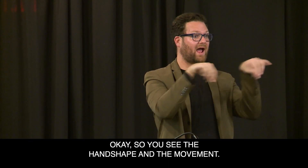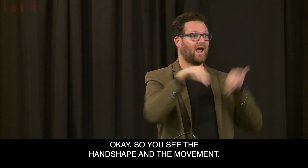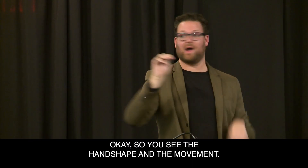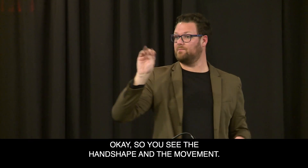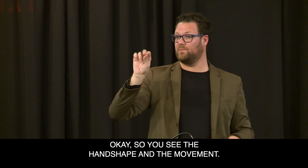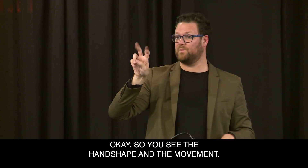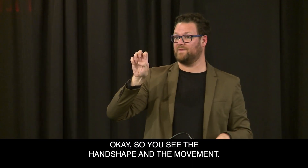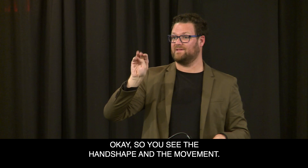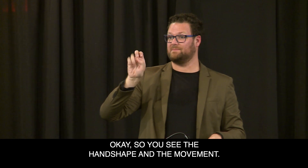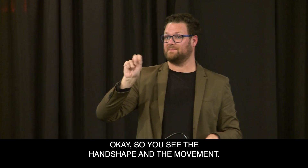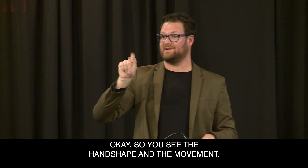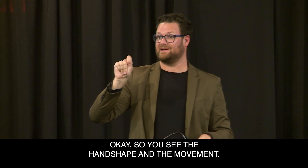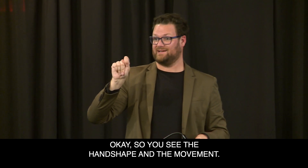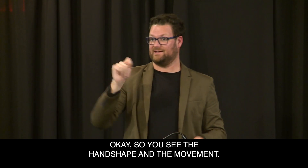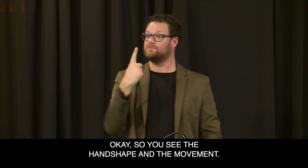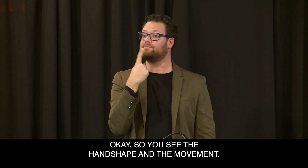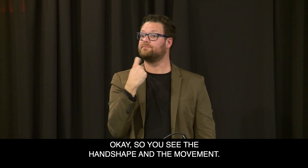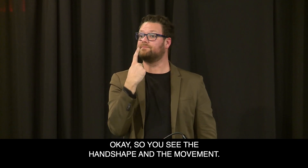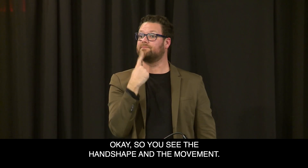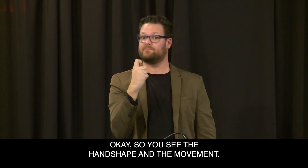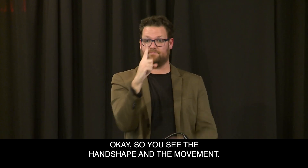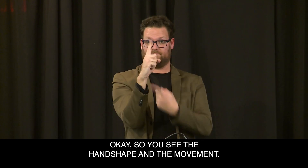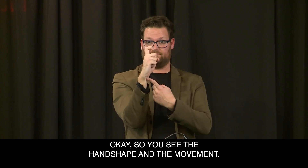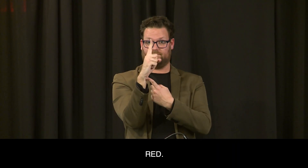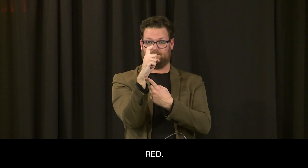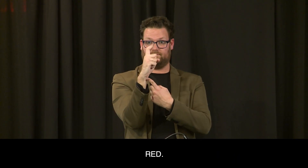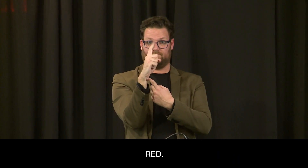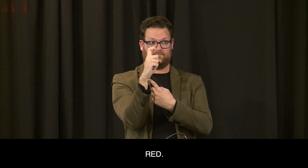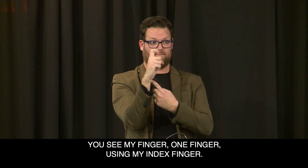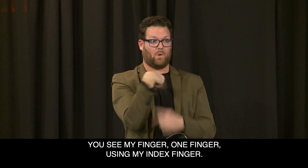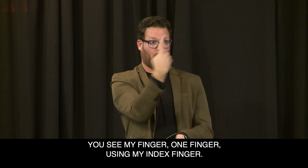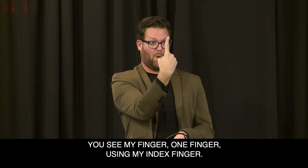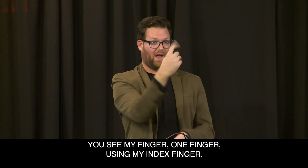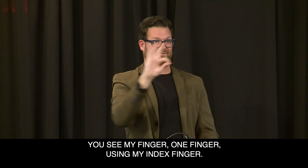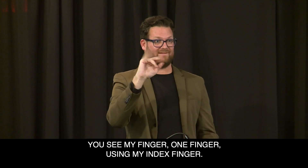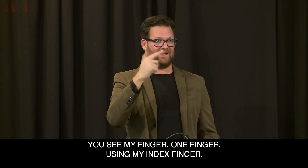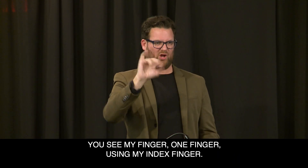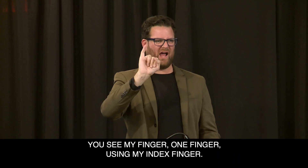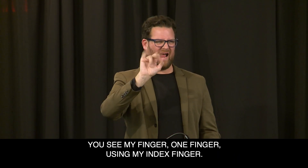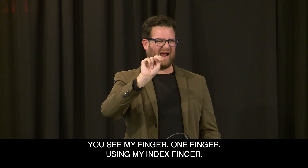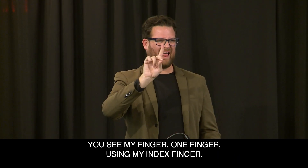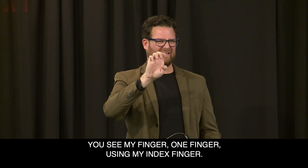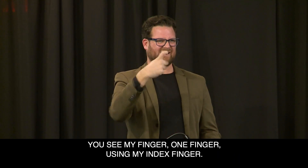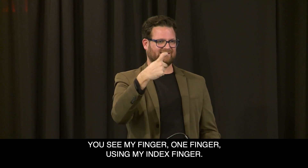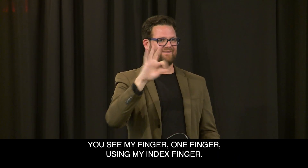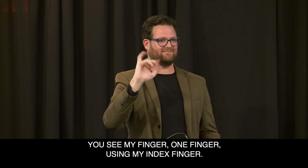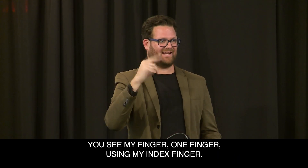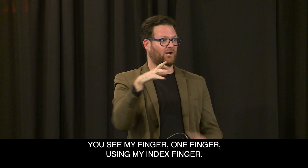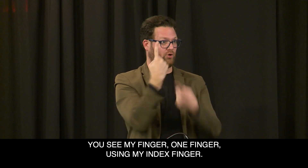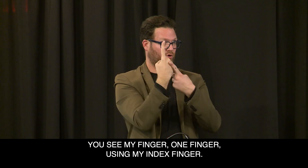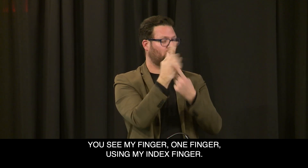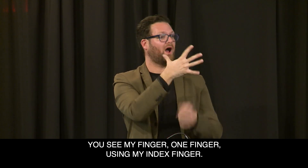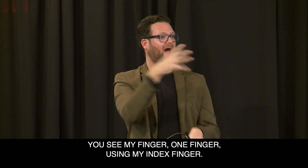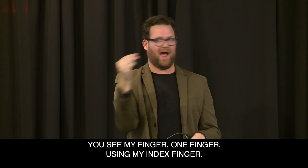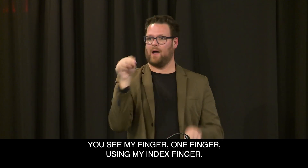Okay, so you see the hand shape and the movement. Red, you see my finger, one finger, using my index